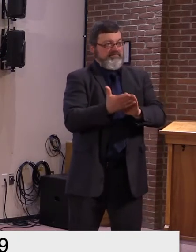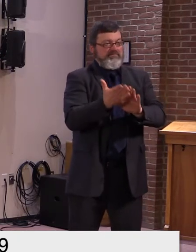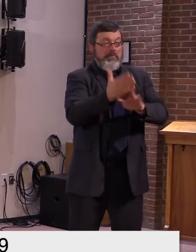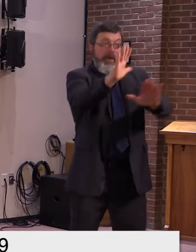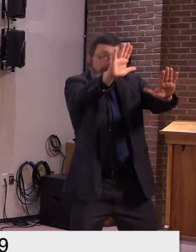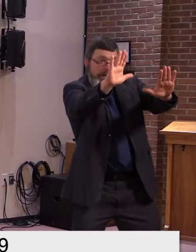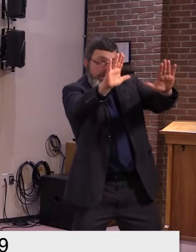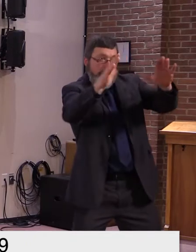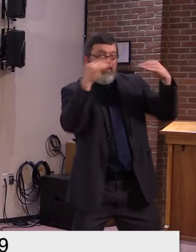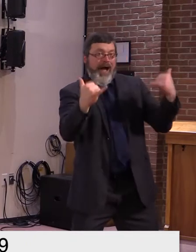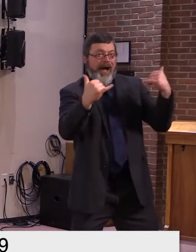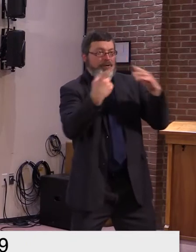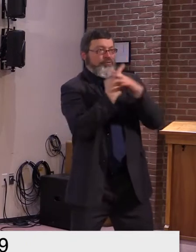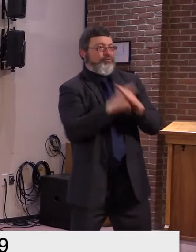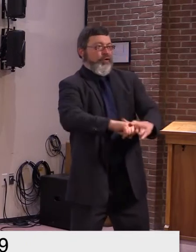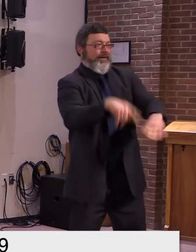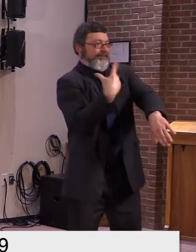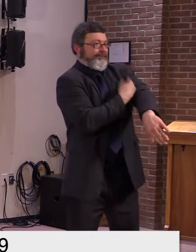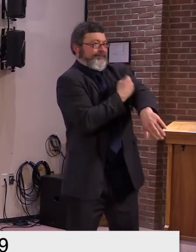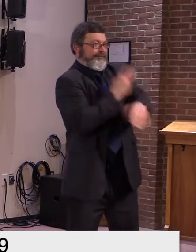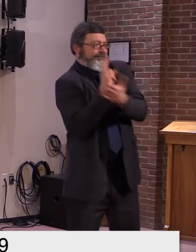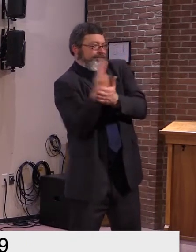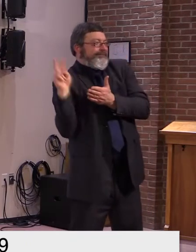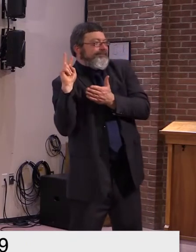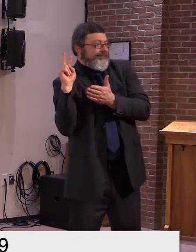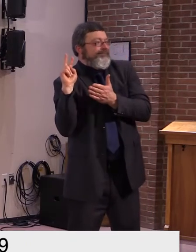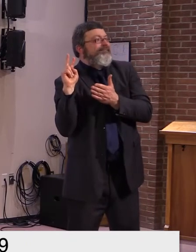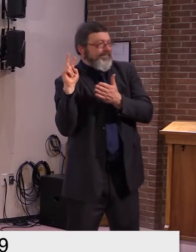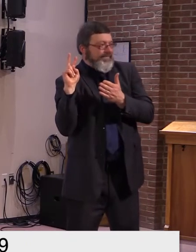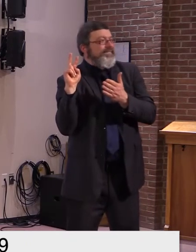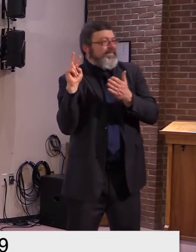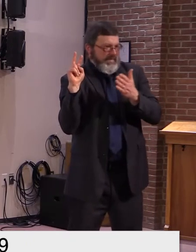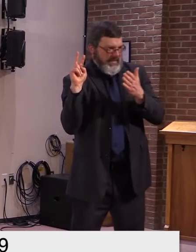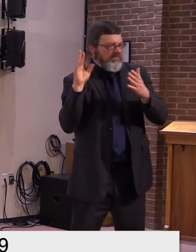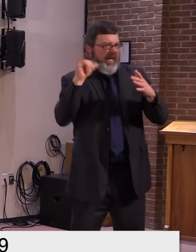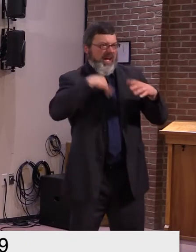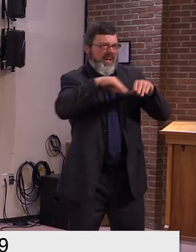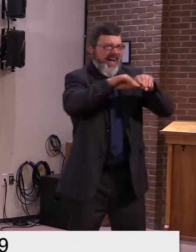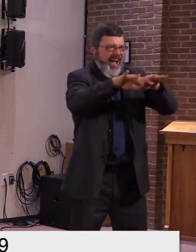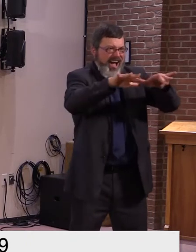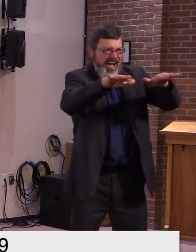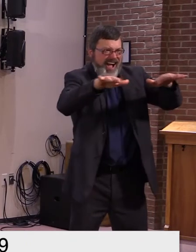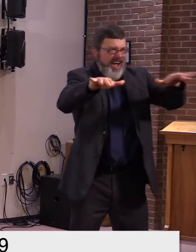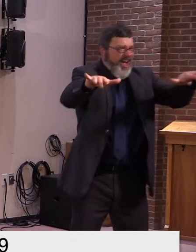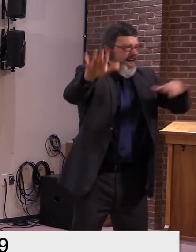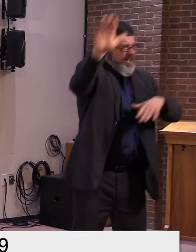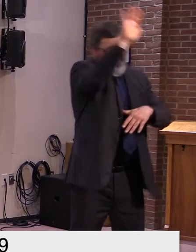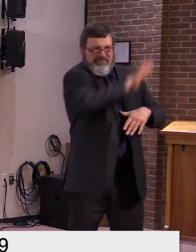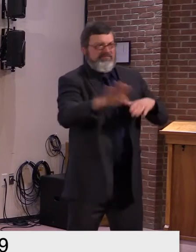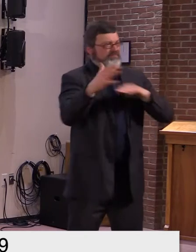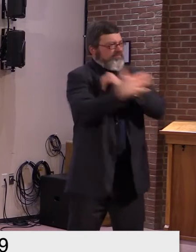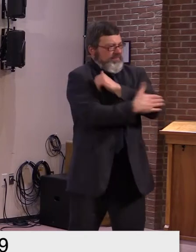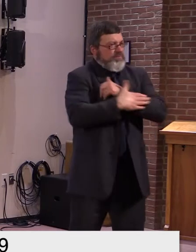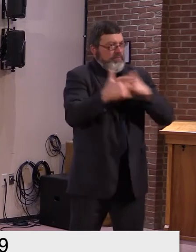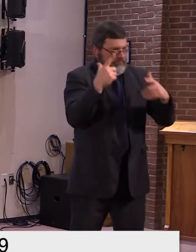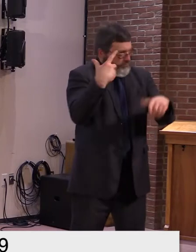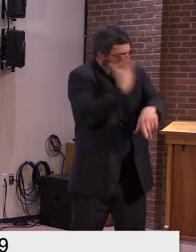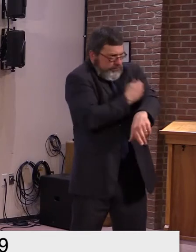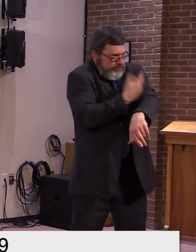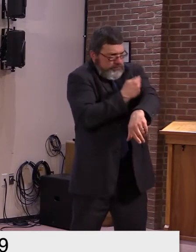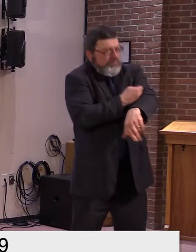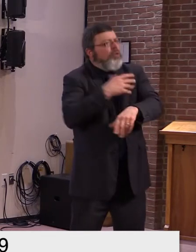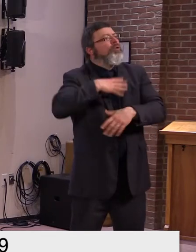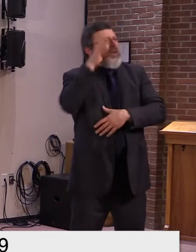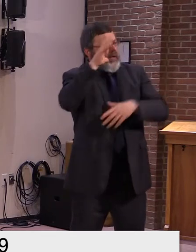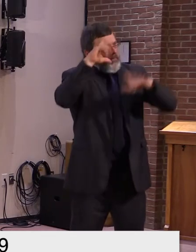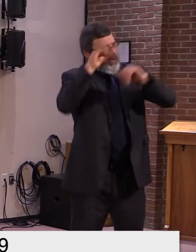to distribute the vaccine and to get it injected into every citizen. That's going to take a while.